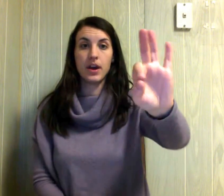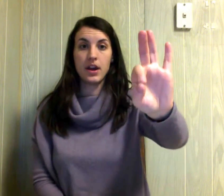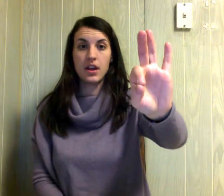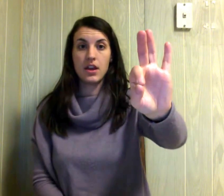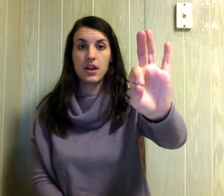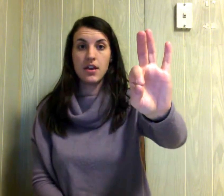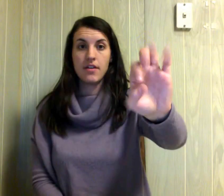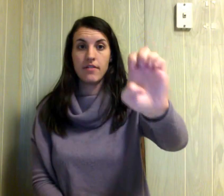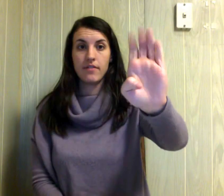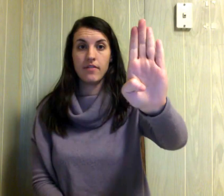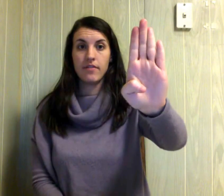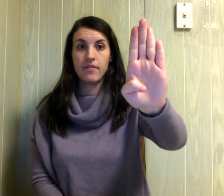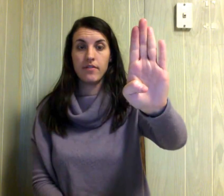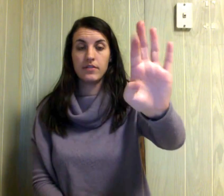February.